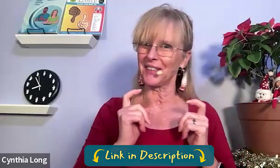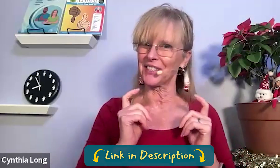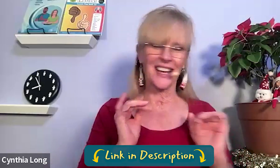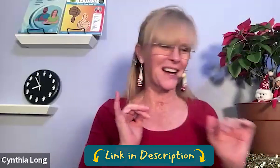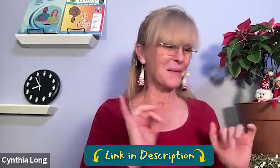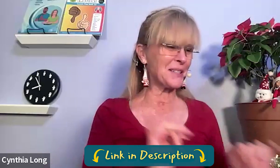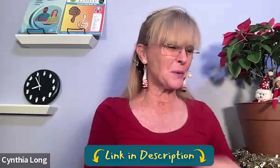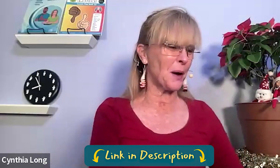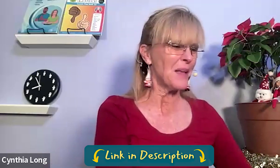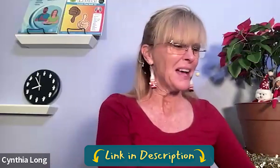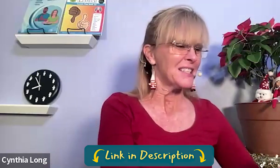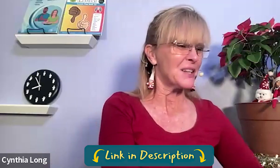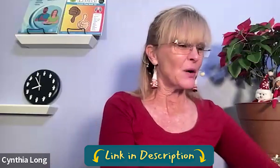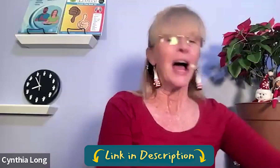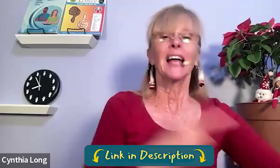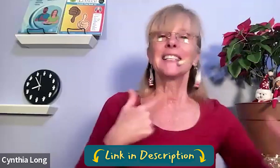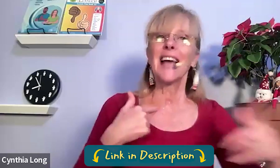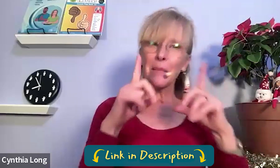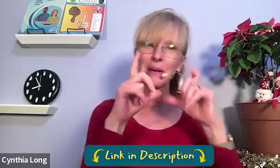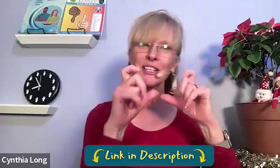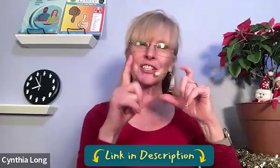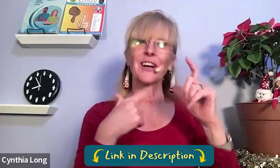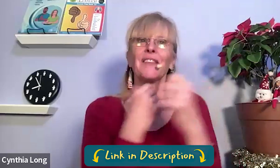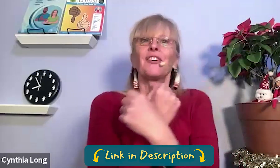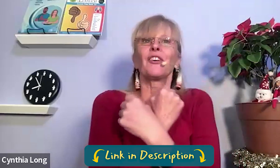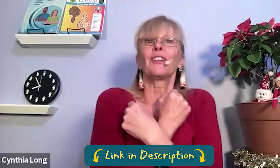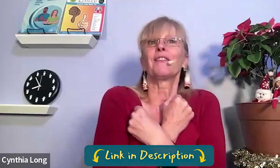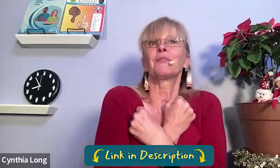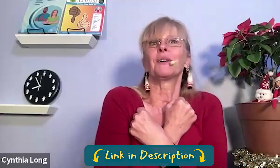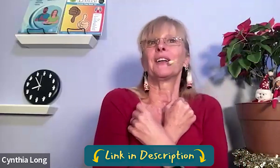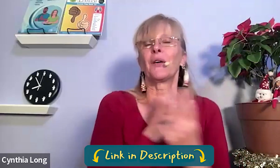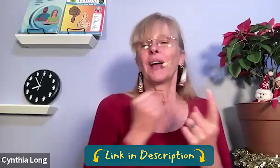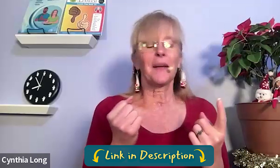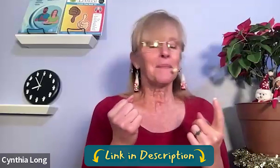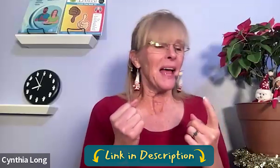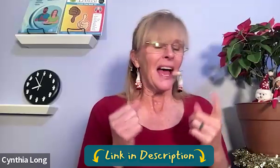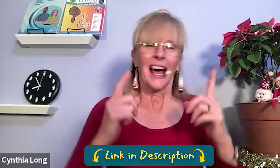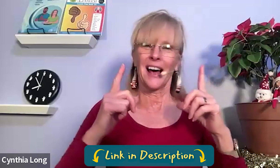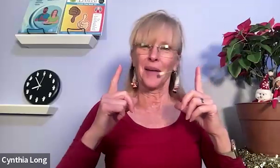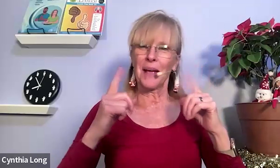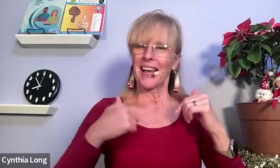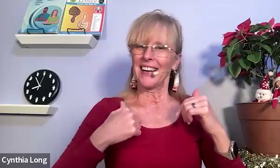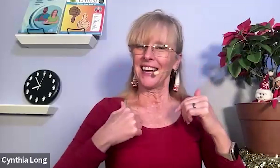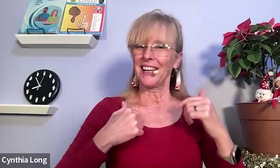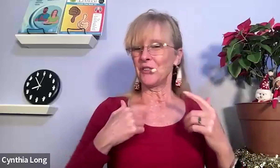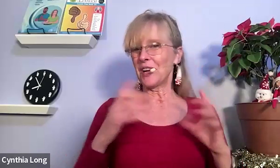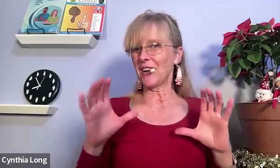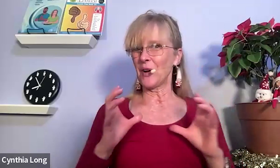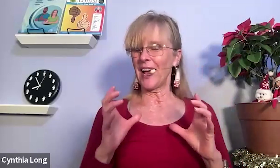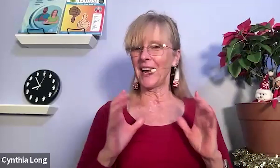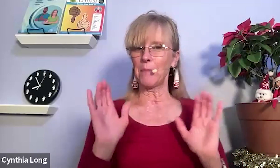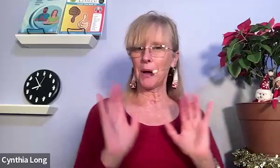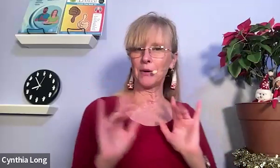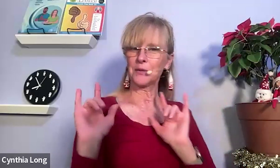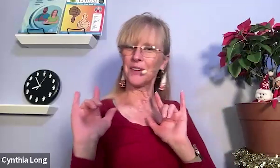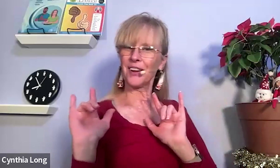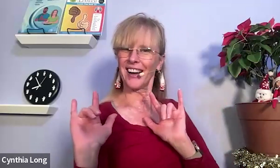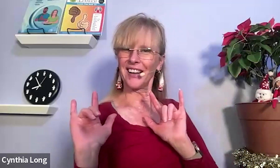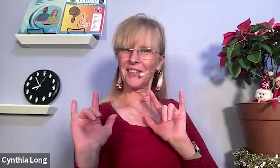gifts as well. So take a picture of your loved one, okay? And you can go ahead and pose with your I love you